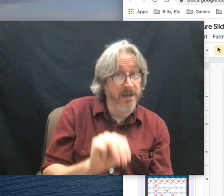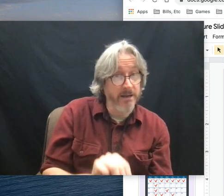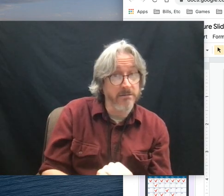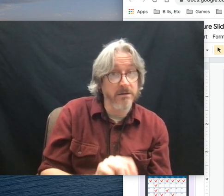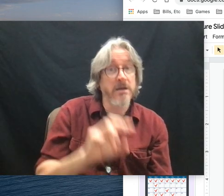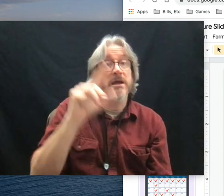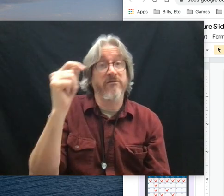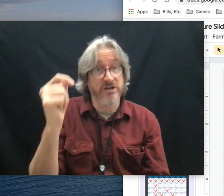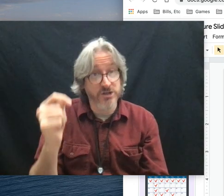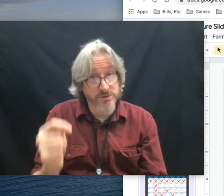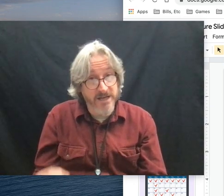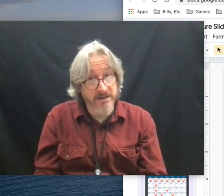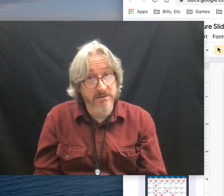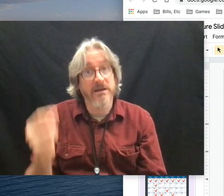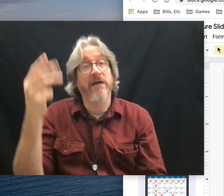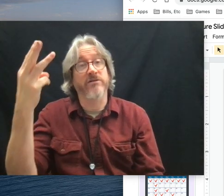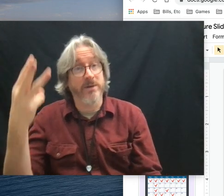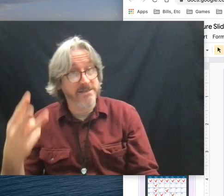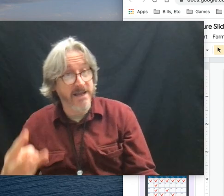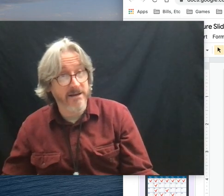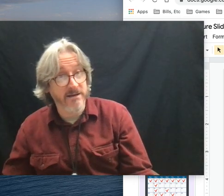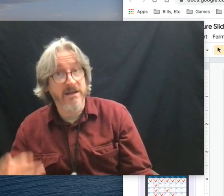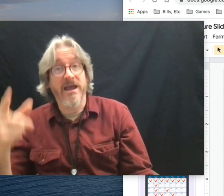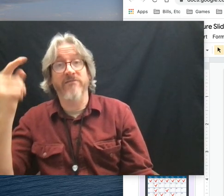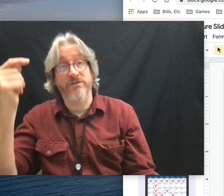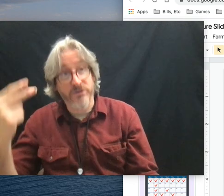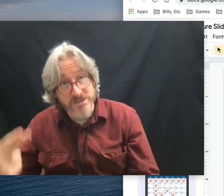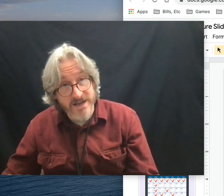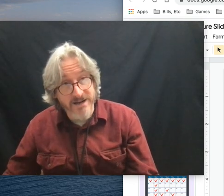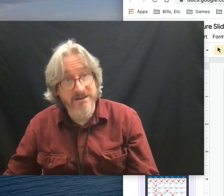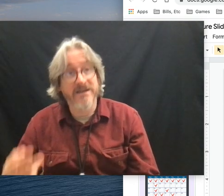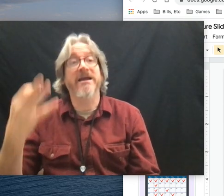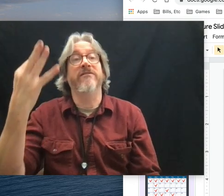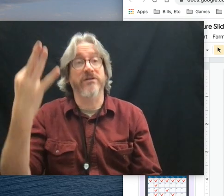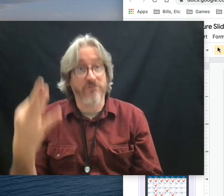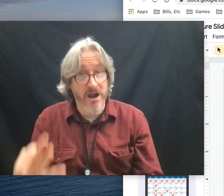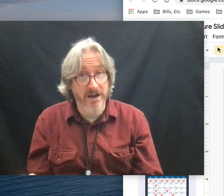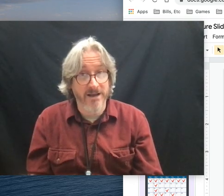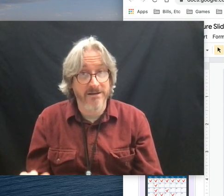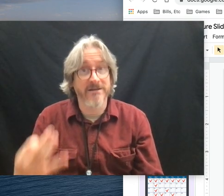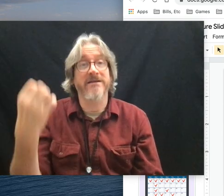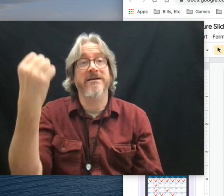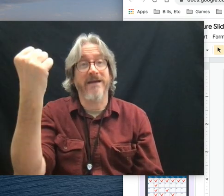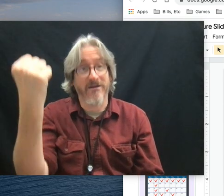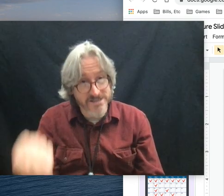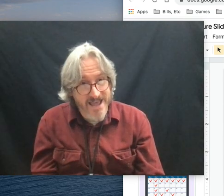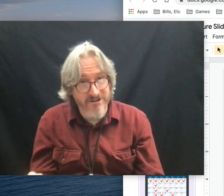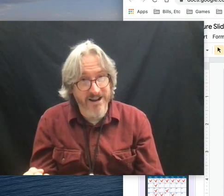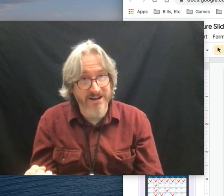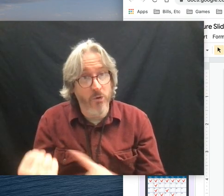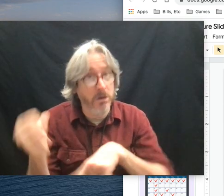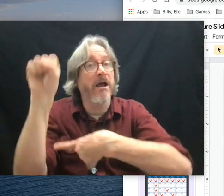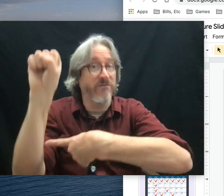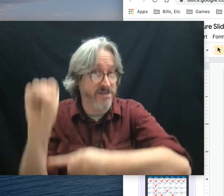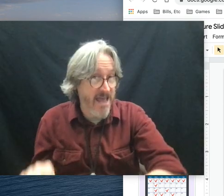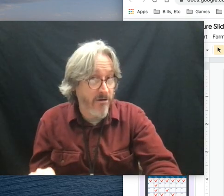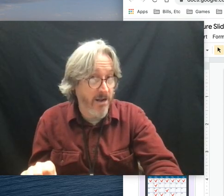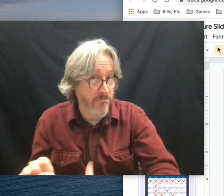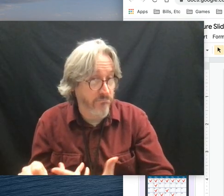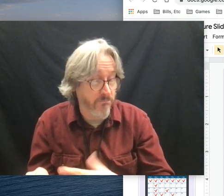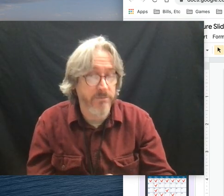every Monday, every Tuesday, every Wednesday, every Thursday, every Friday, every Saturday, or